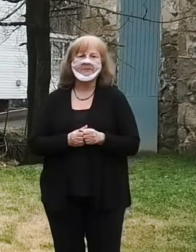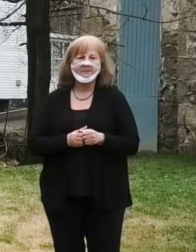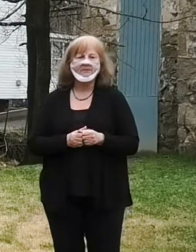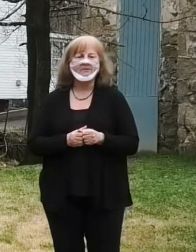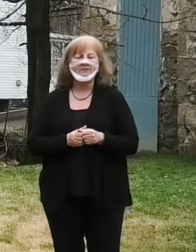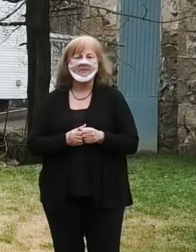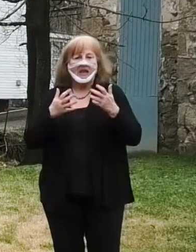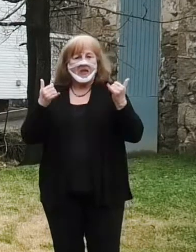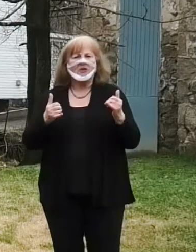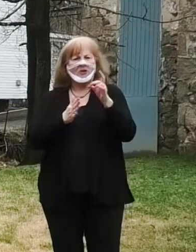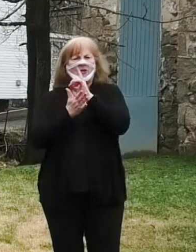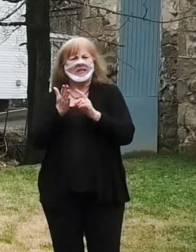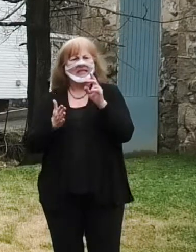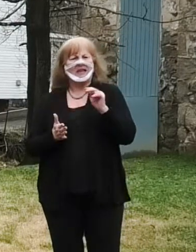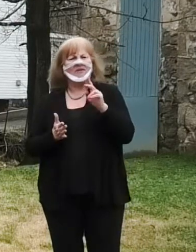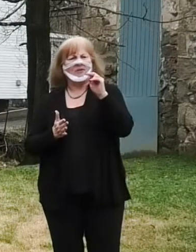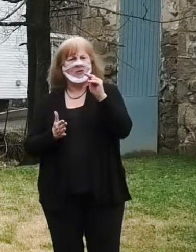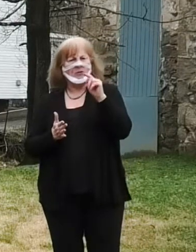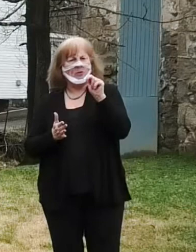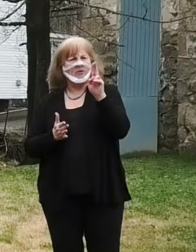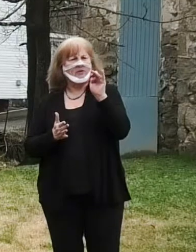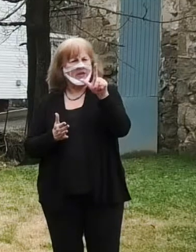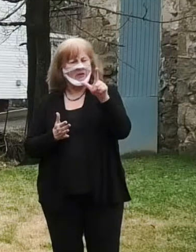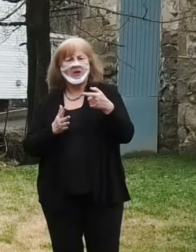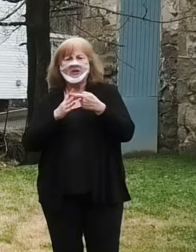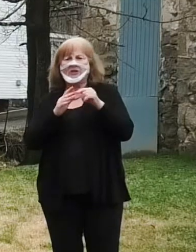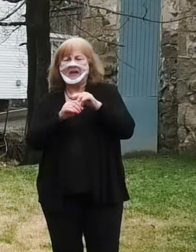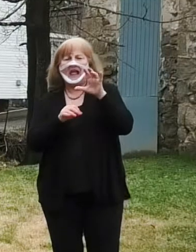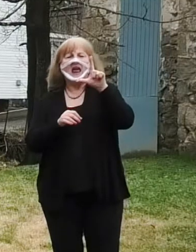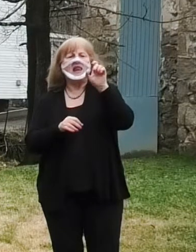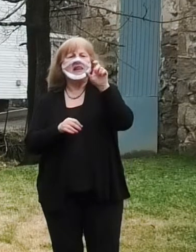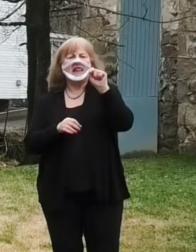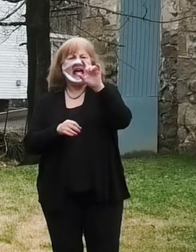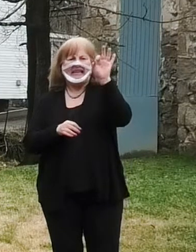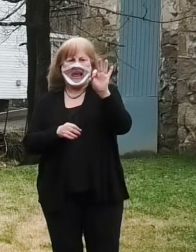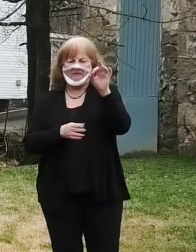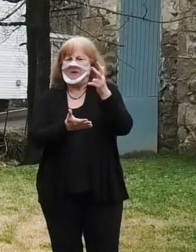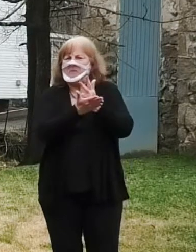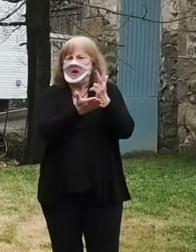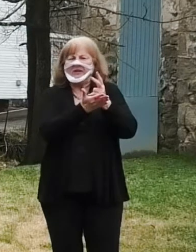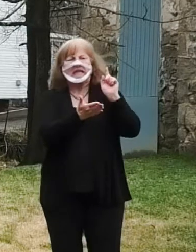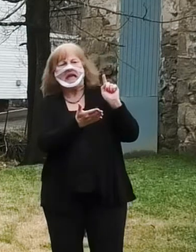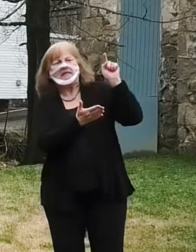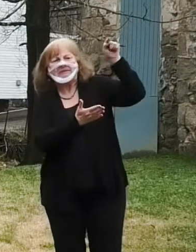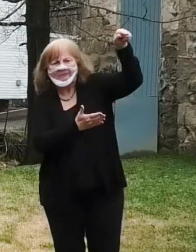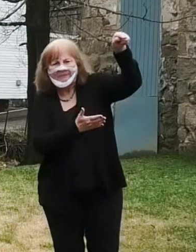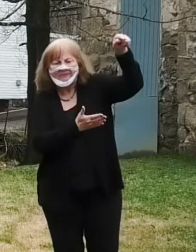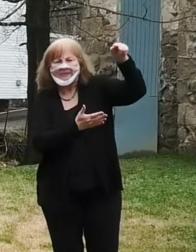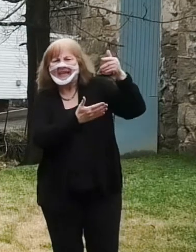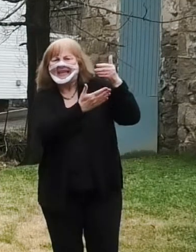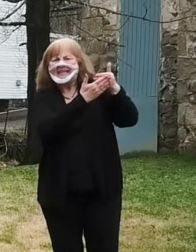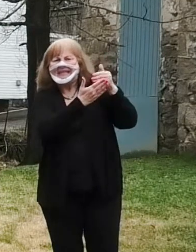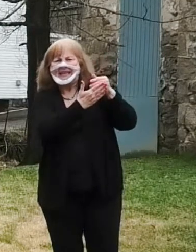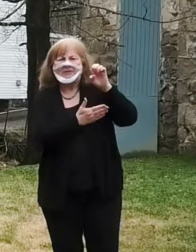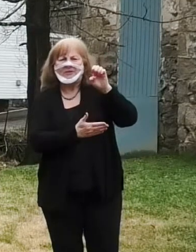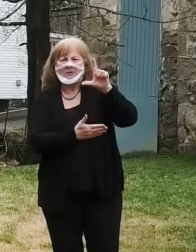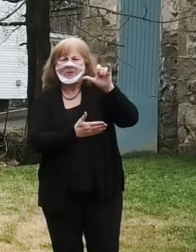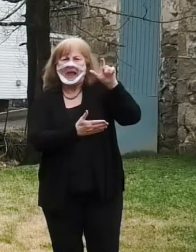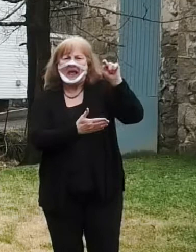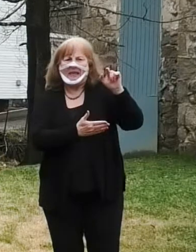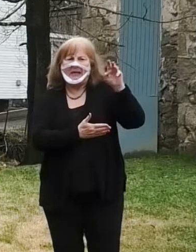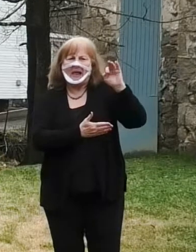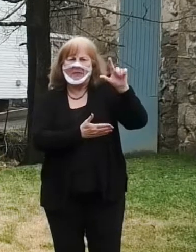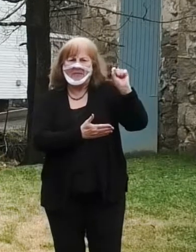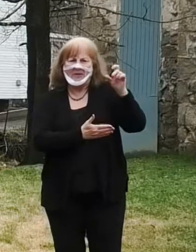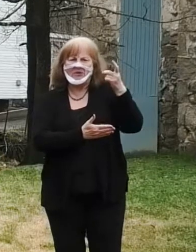The current design of the North Tunnel starts in Lot F, which is right next to Ellicott Mills Drive